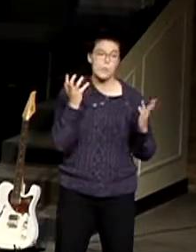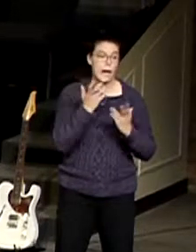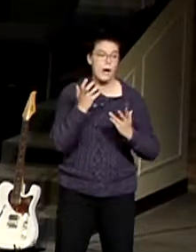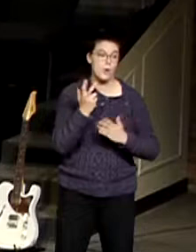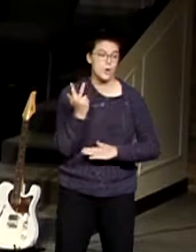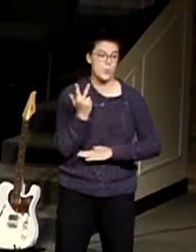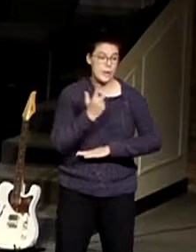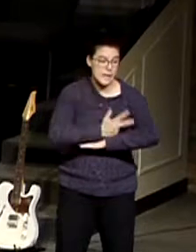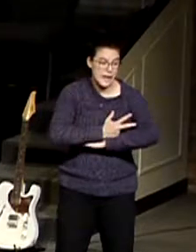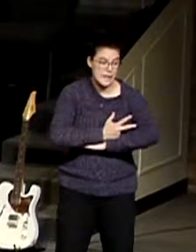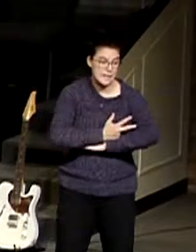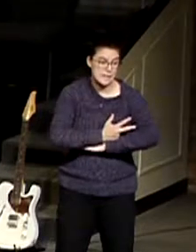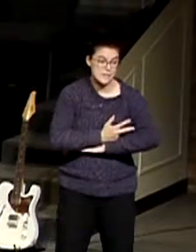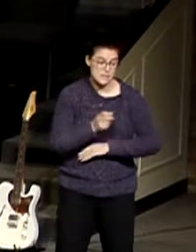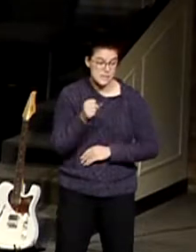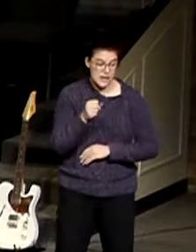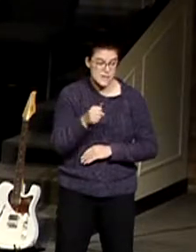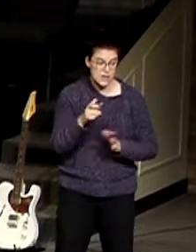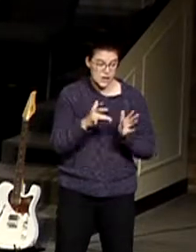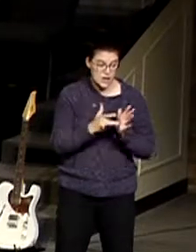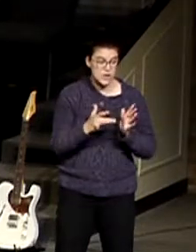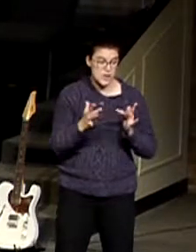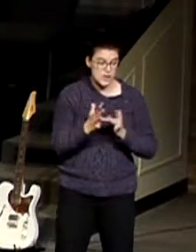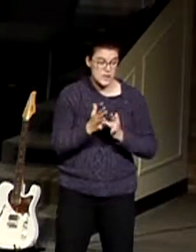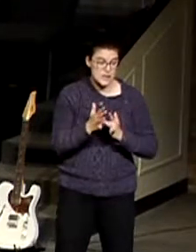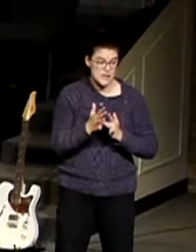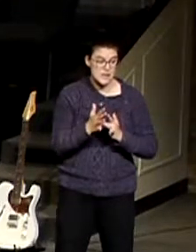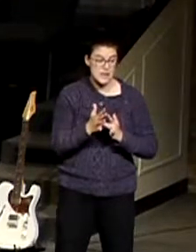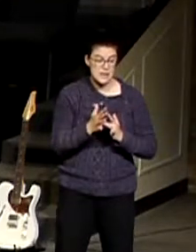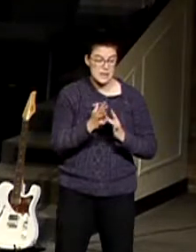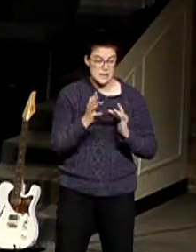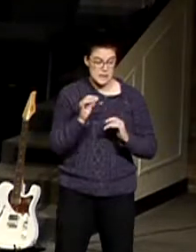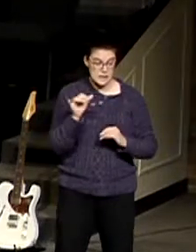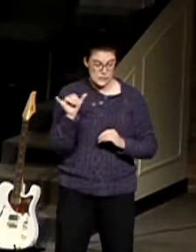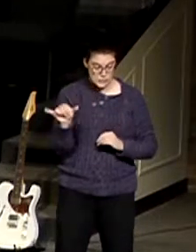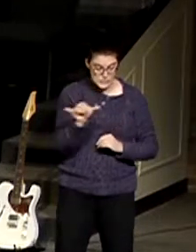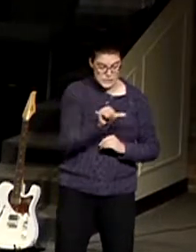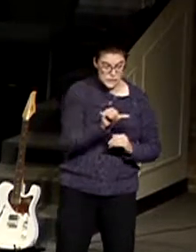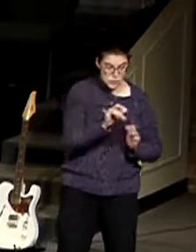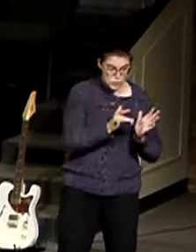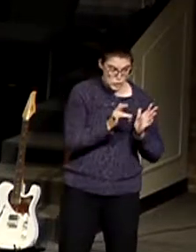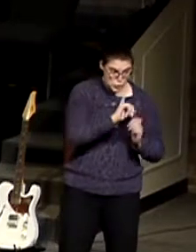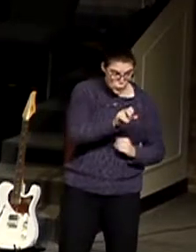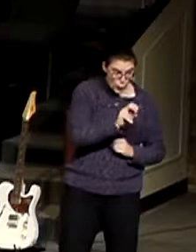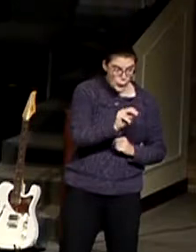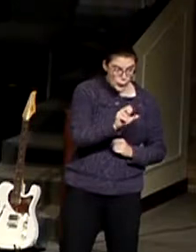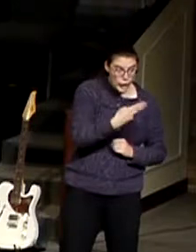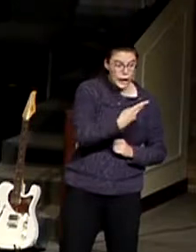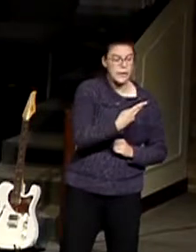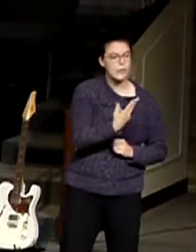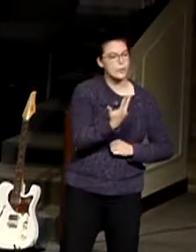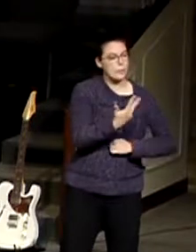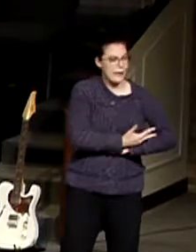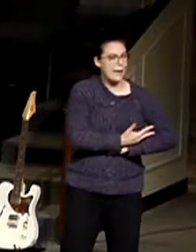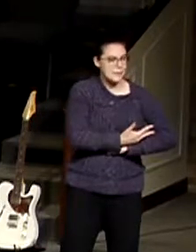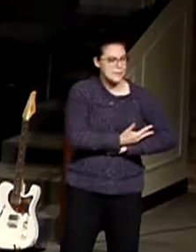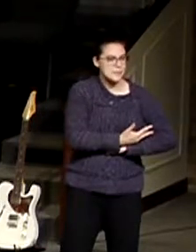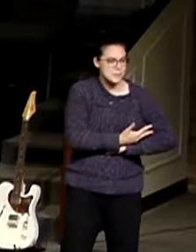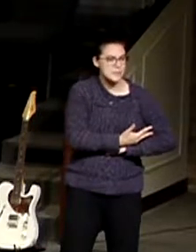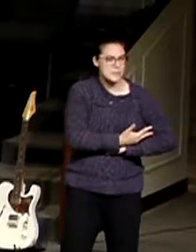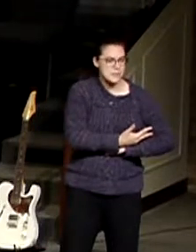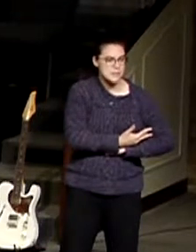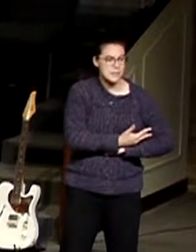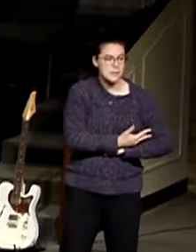3 days. And yes, Jesus himself referred to Jonah, and he knew what it was to be 3 days. I'm not making it